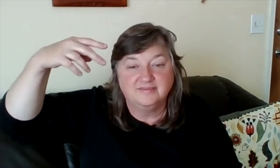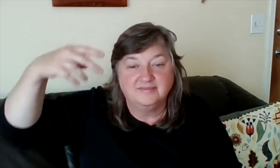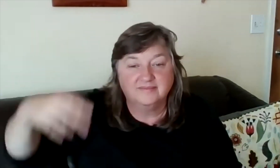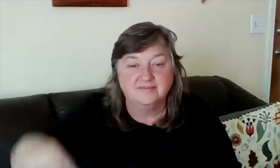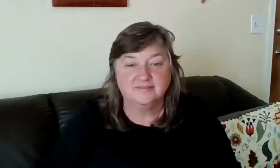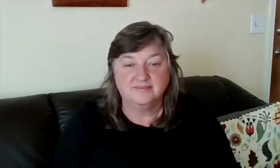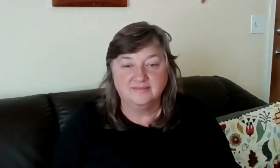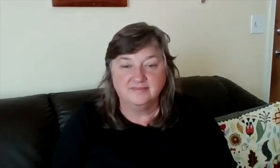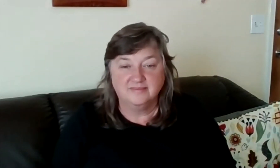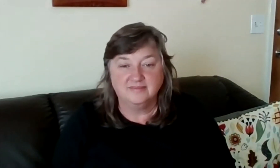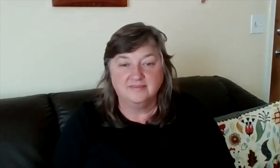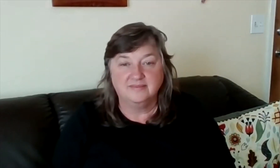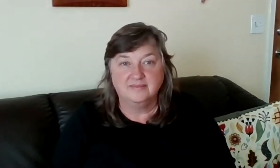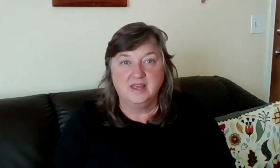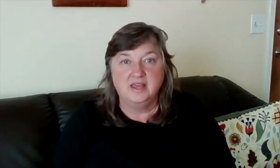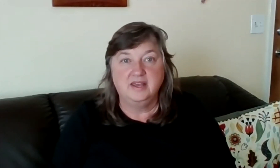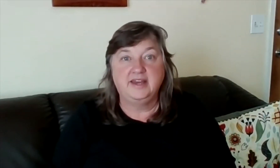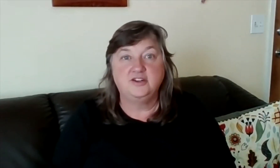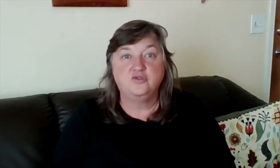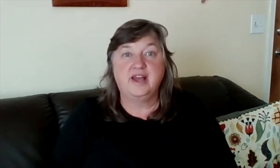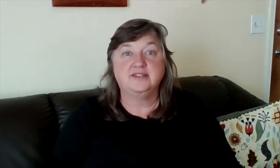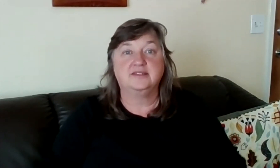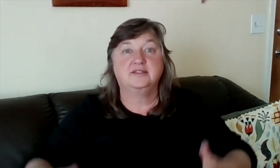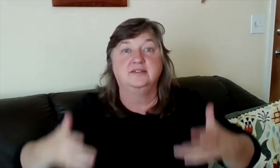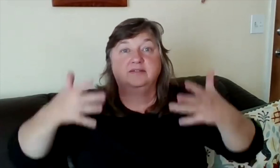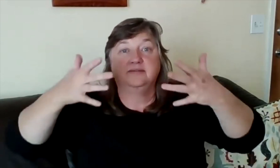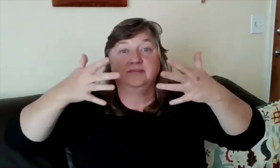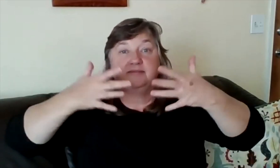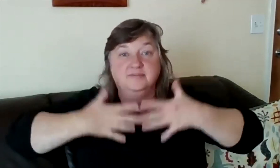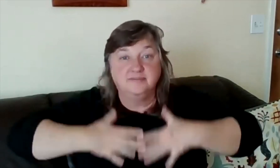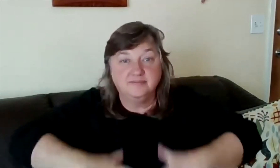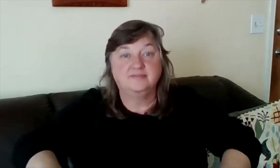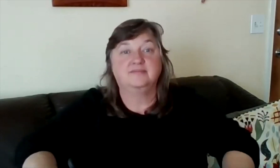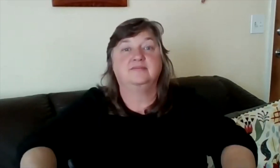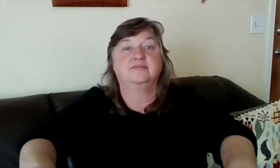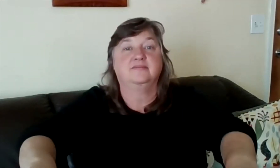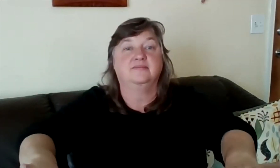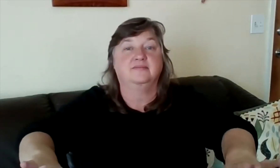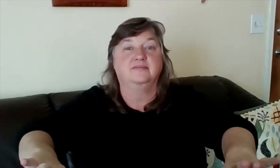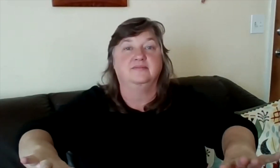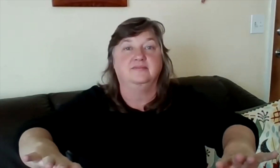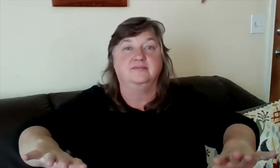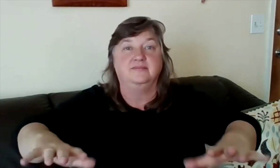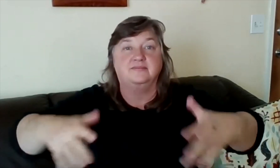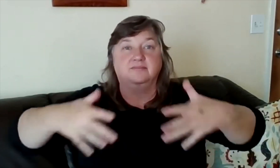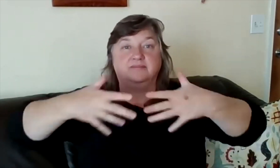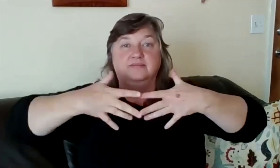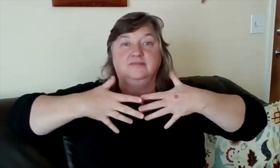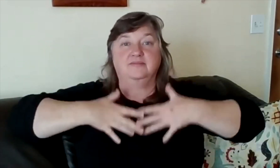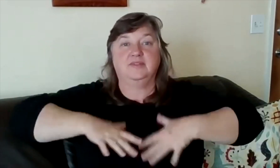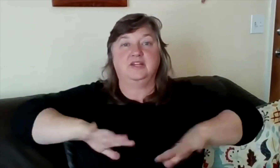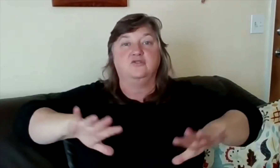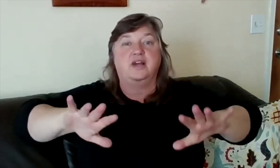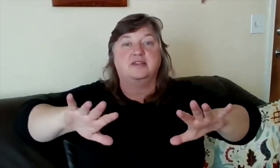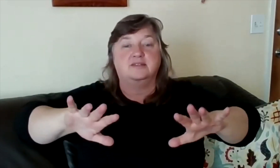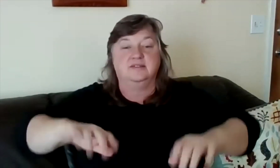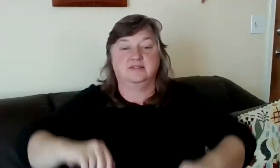Get dressed. get dressed.